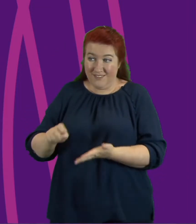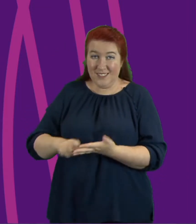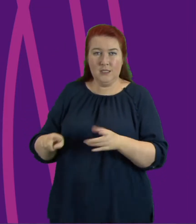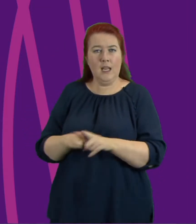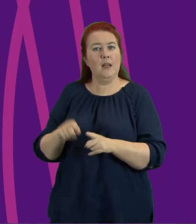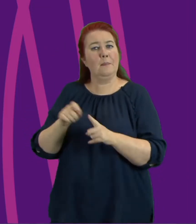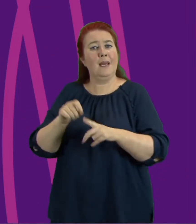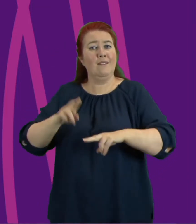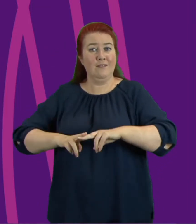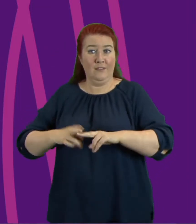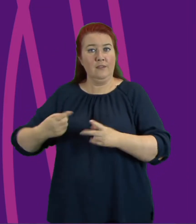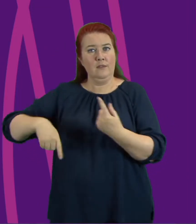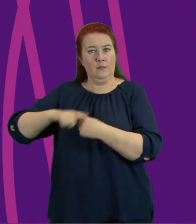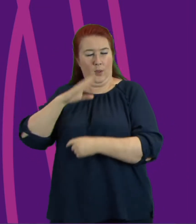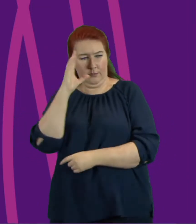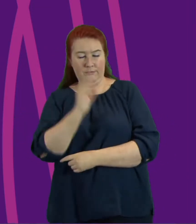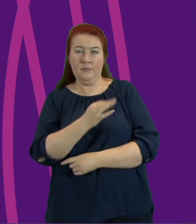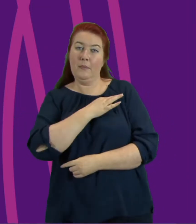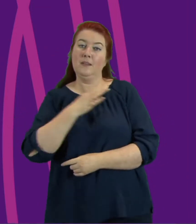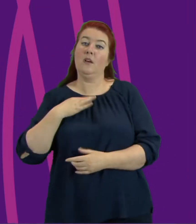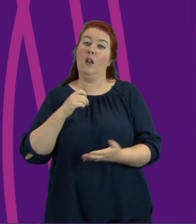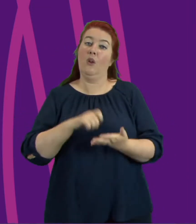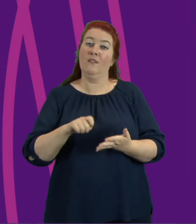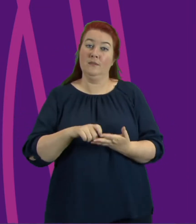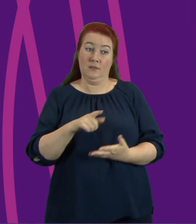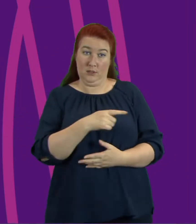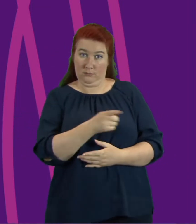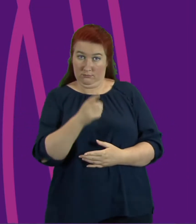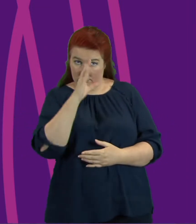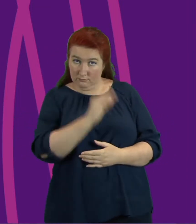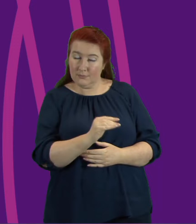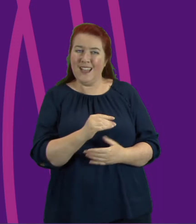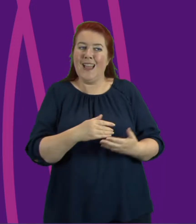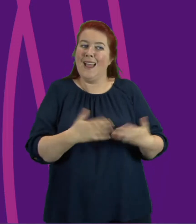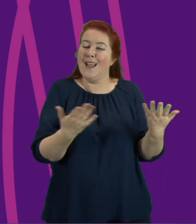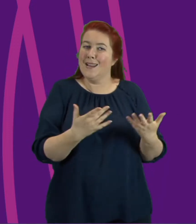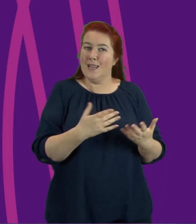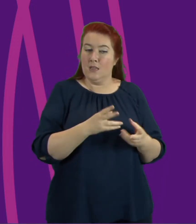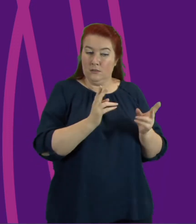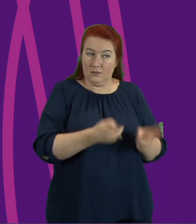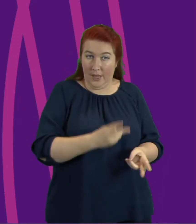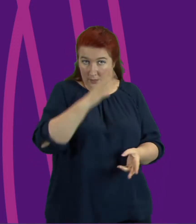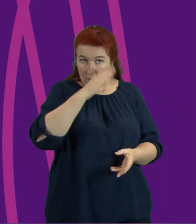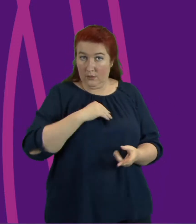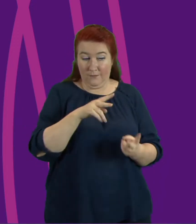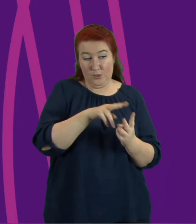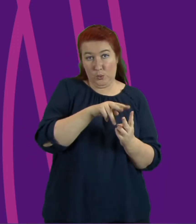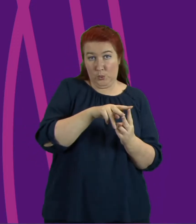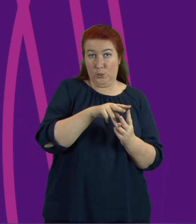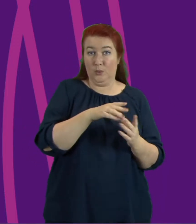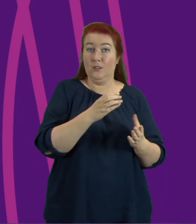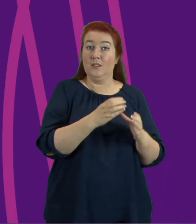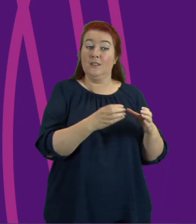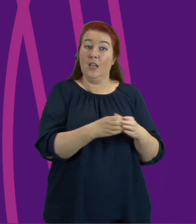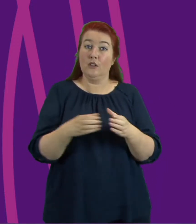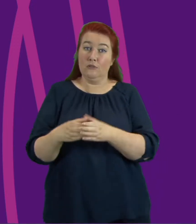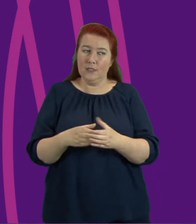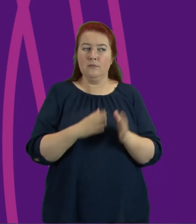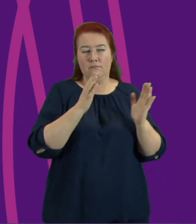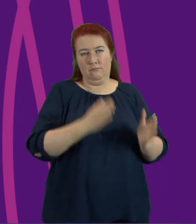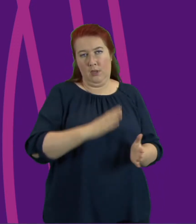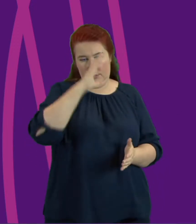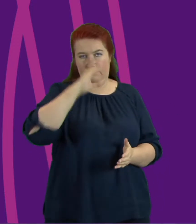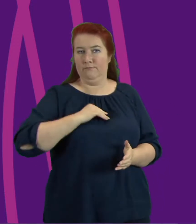practitioners, advising them that from the date of that letter they should report any death falling within either of these two categories to the Crown.